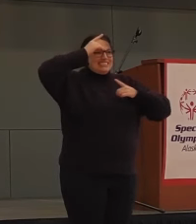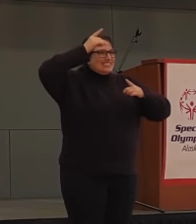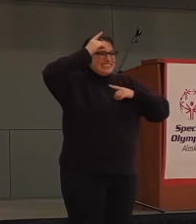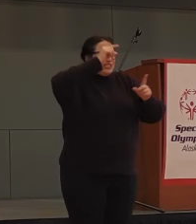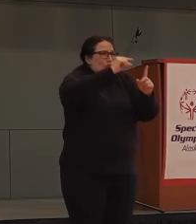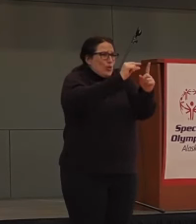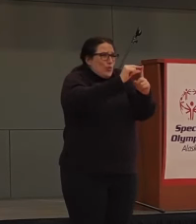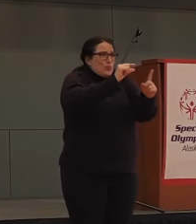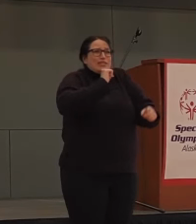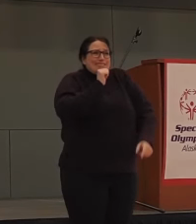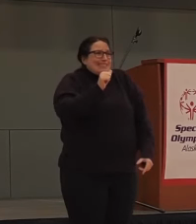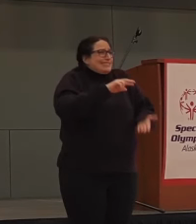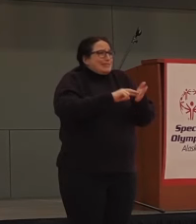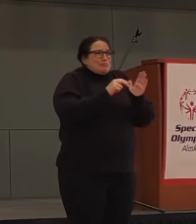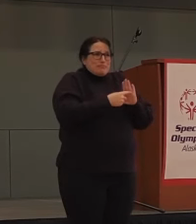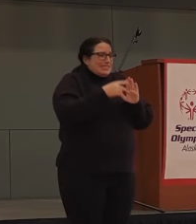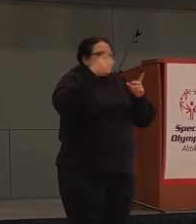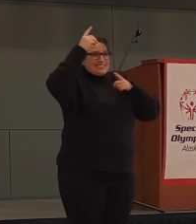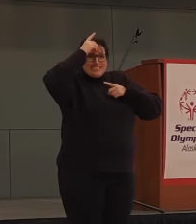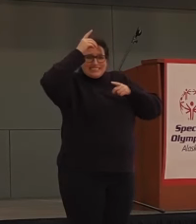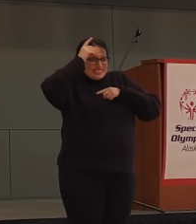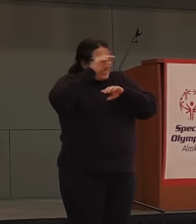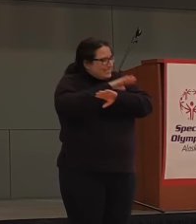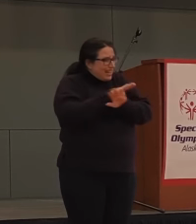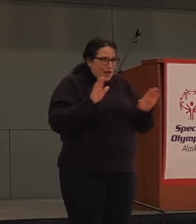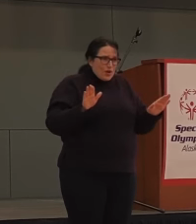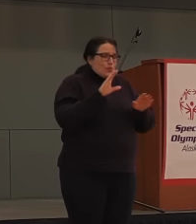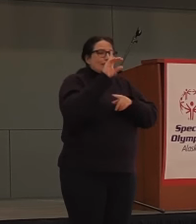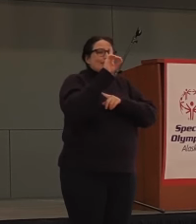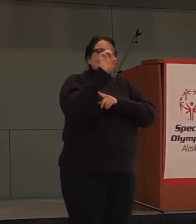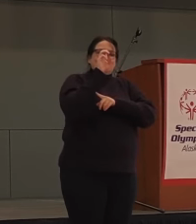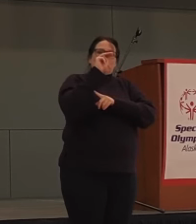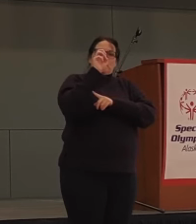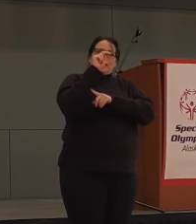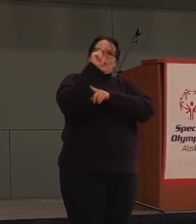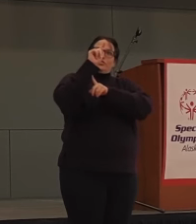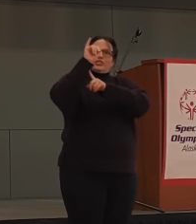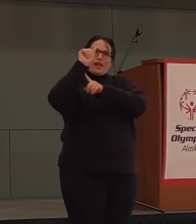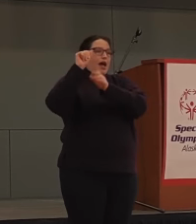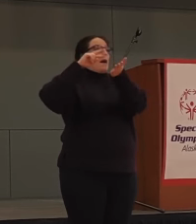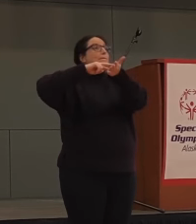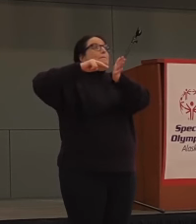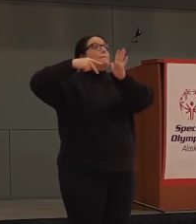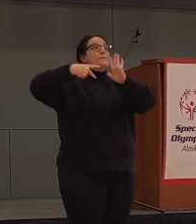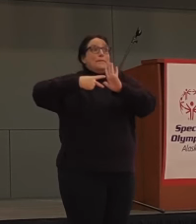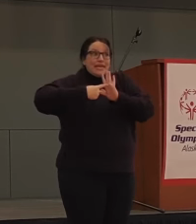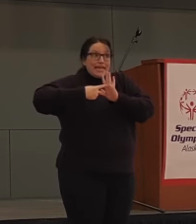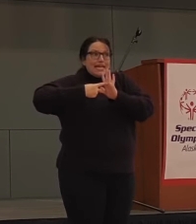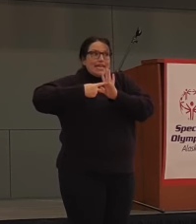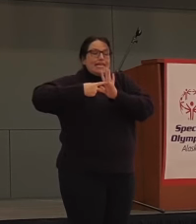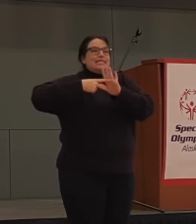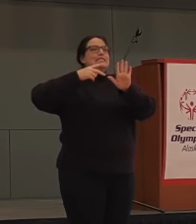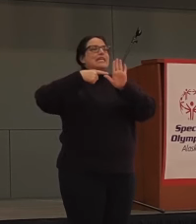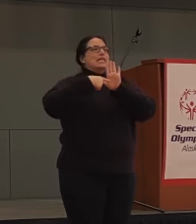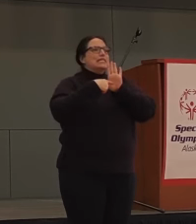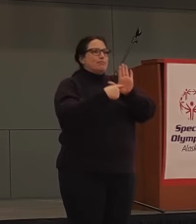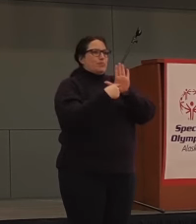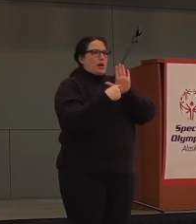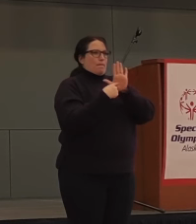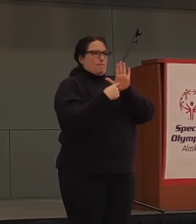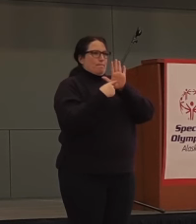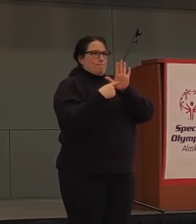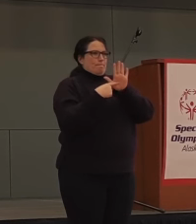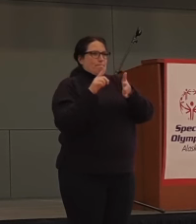disease. It's a collection of symptoms. Dementia is not part of normal